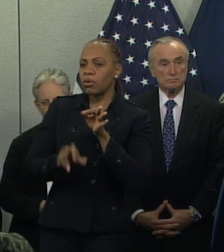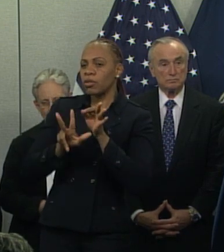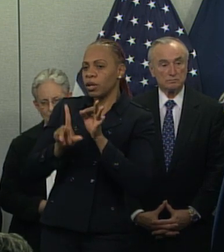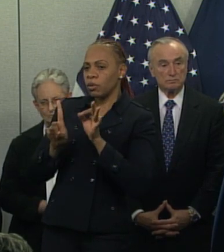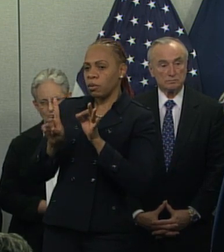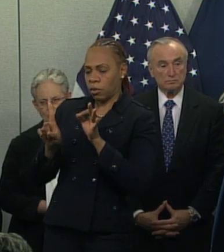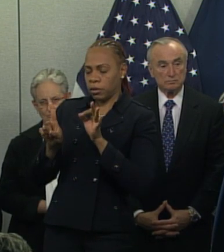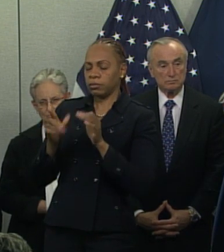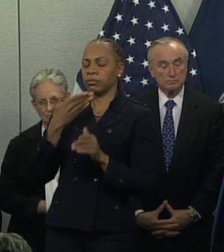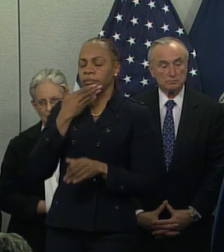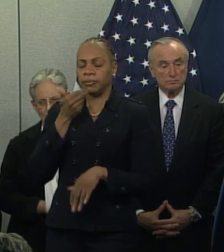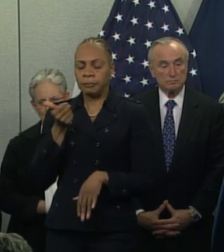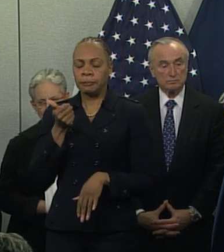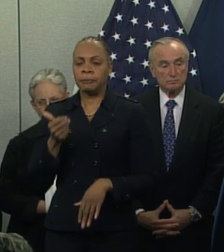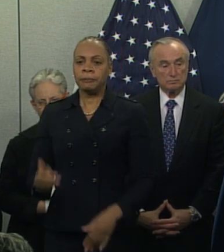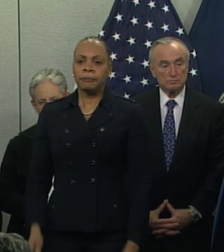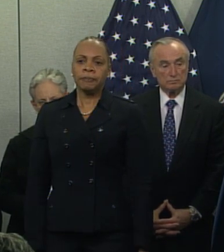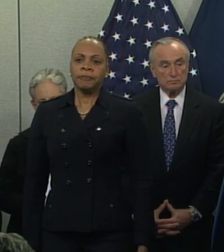311.